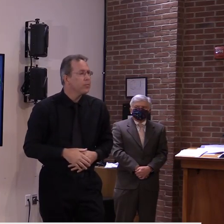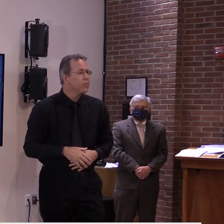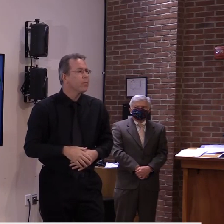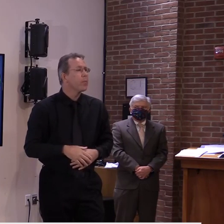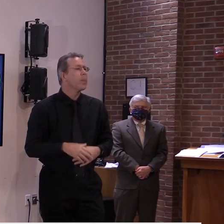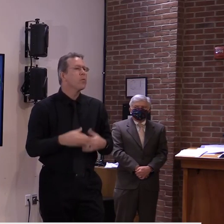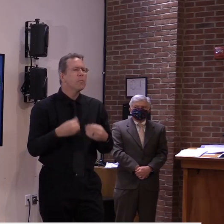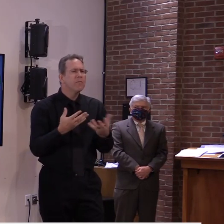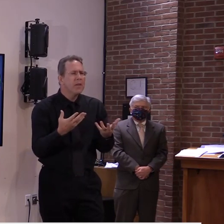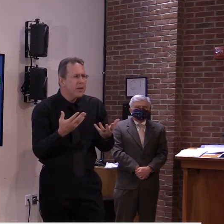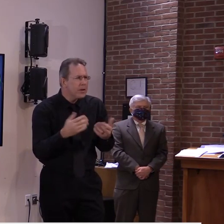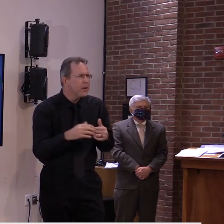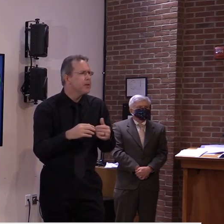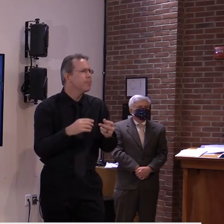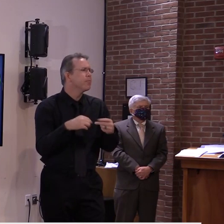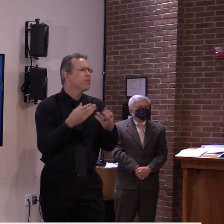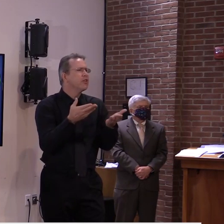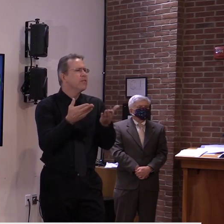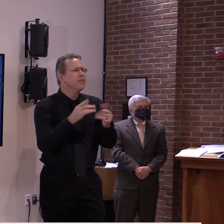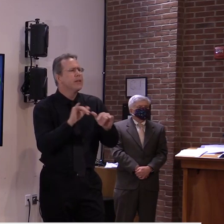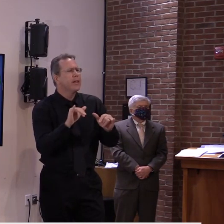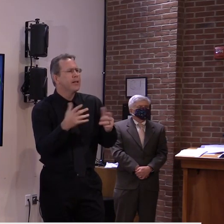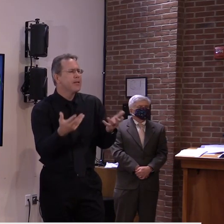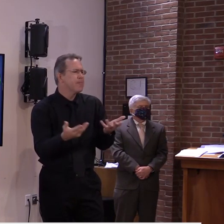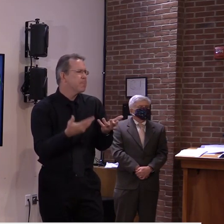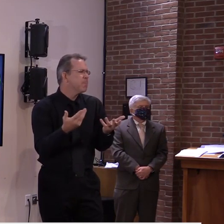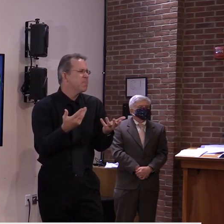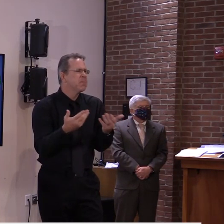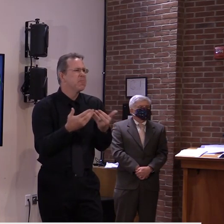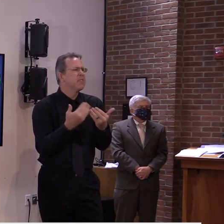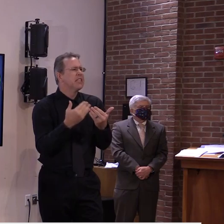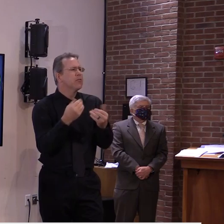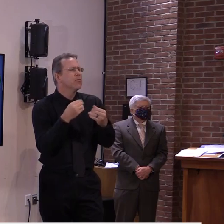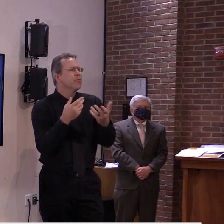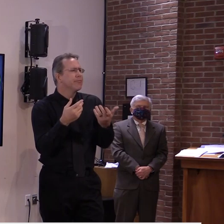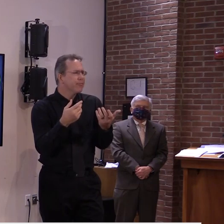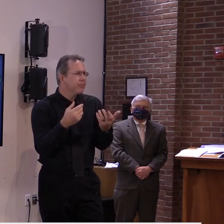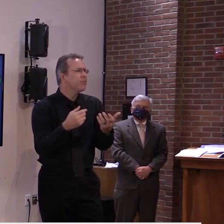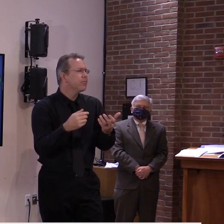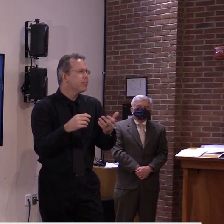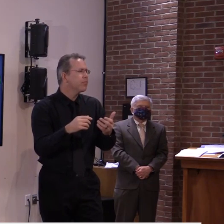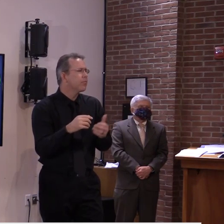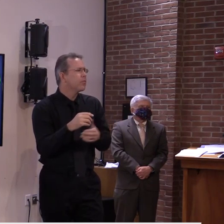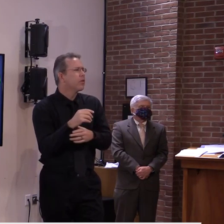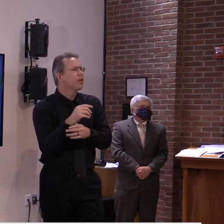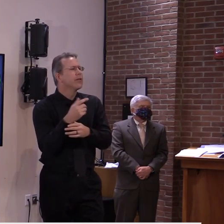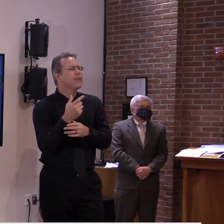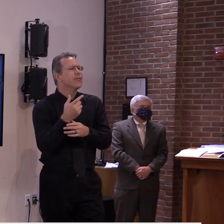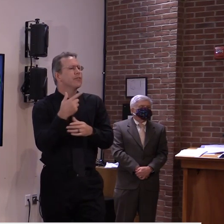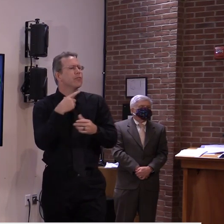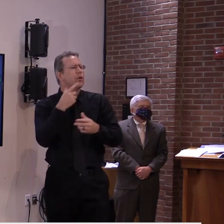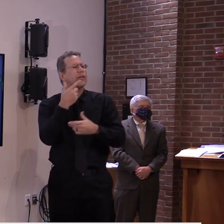services and supports to Vermonters more readily in a mobile outreach capacity, which has also been successful.